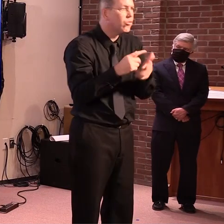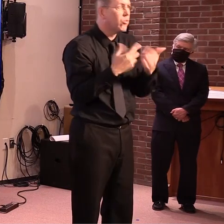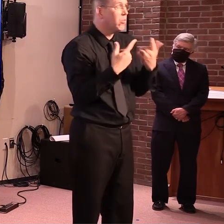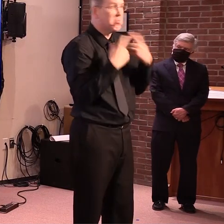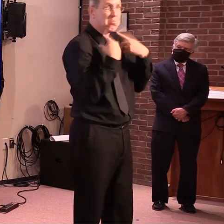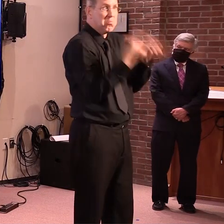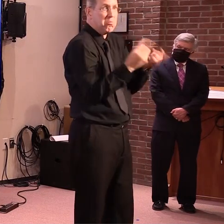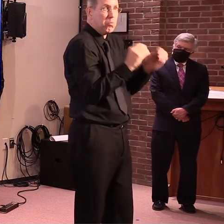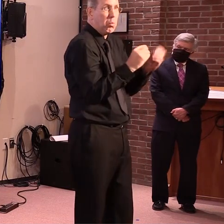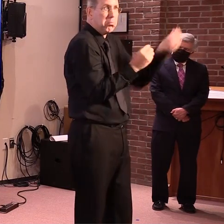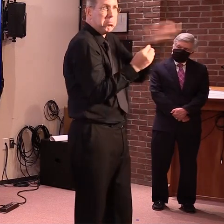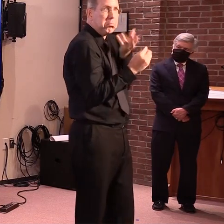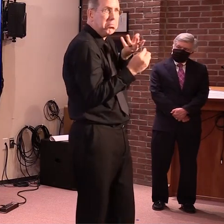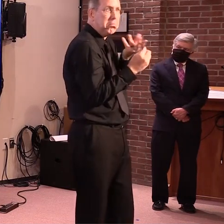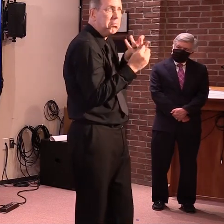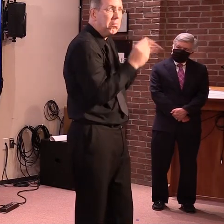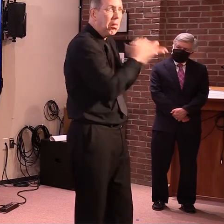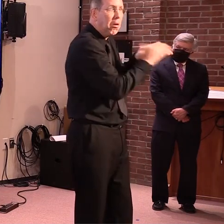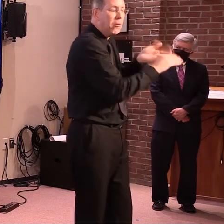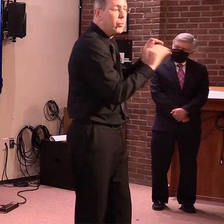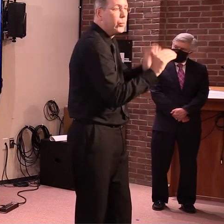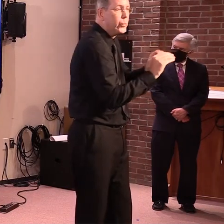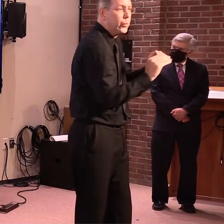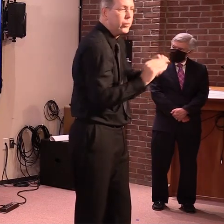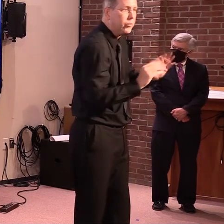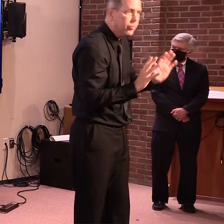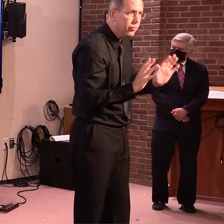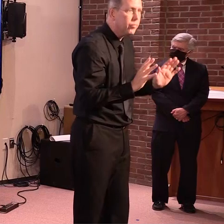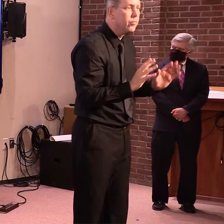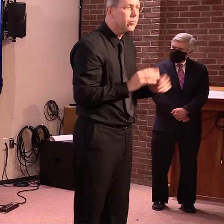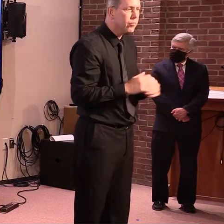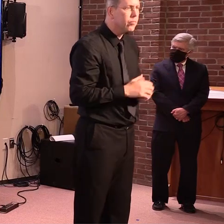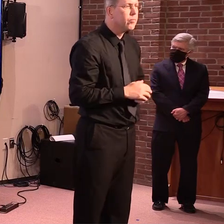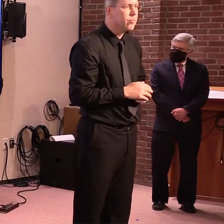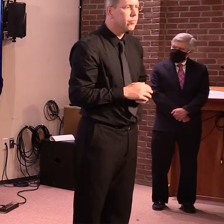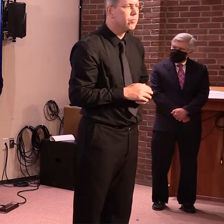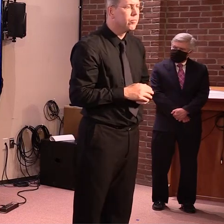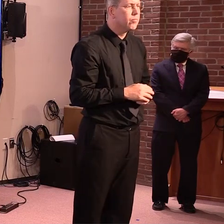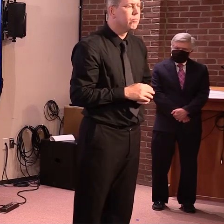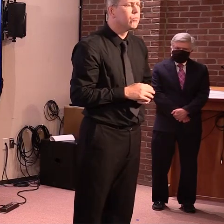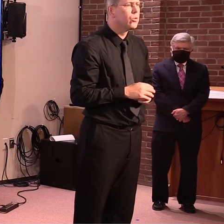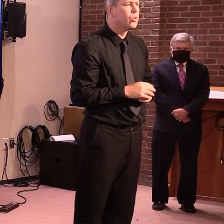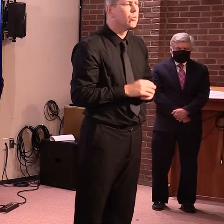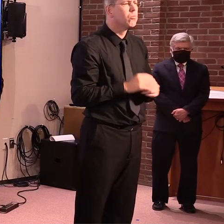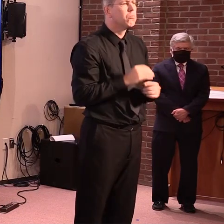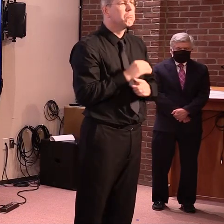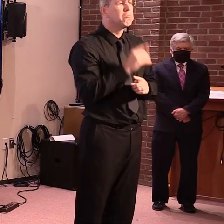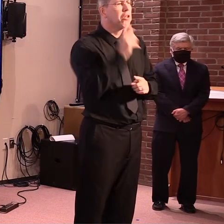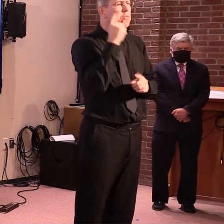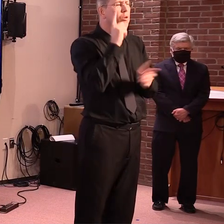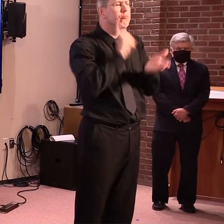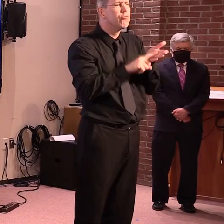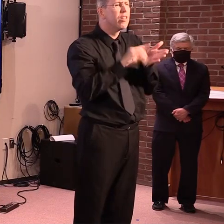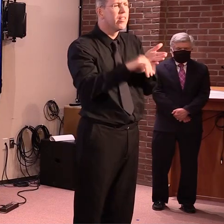by the department. Greg, we'll look into it a little bit further. Okay. Thank you, Governor. Thank you, Secretary.